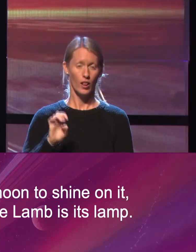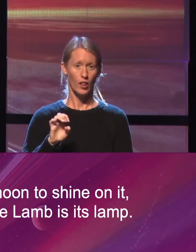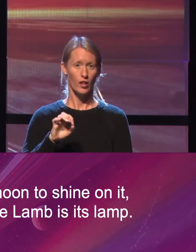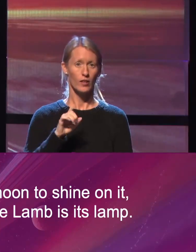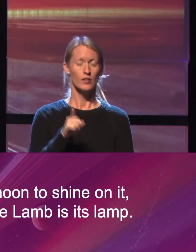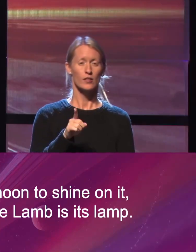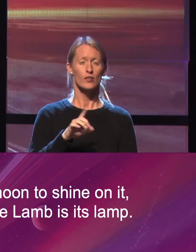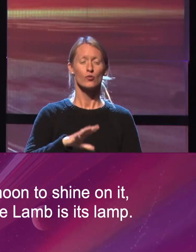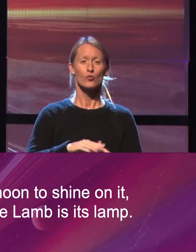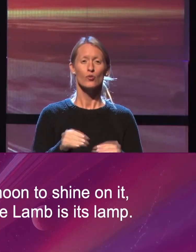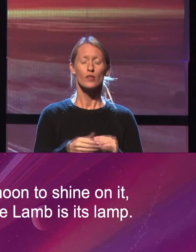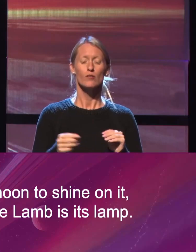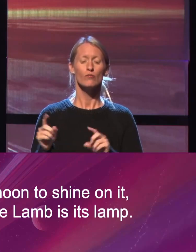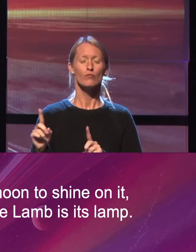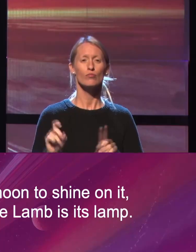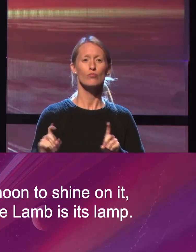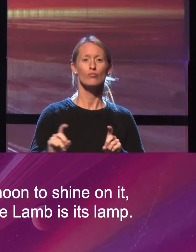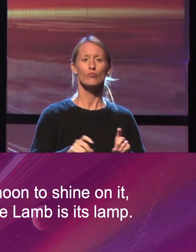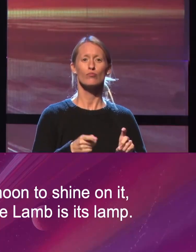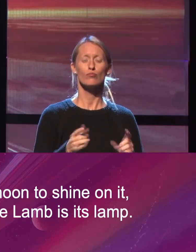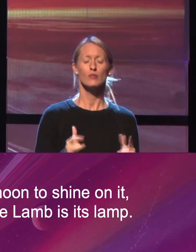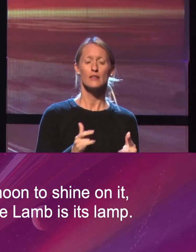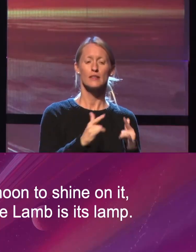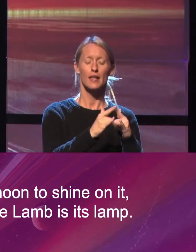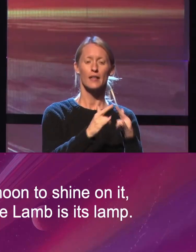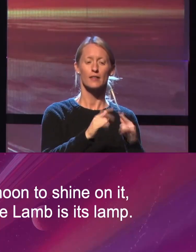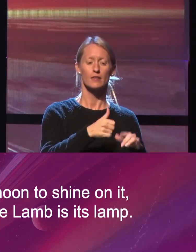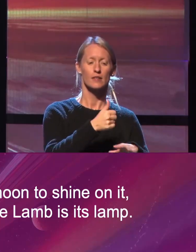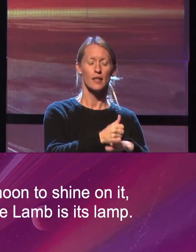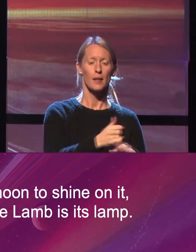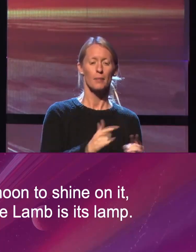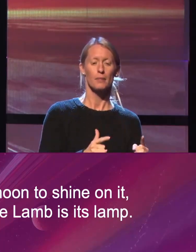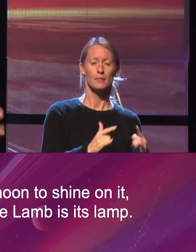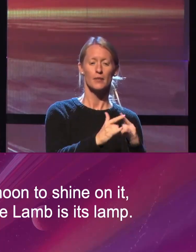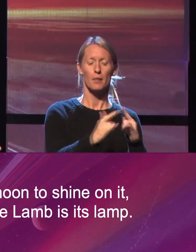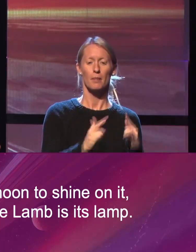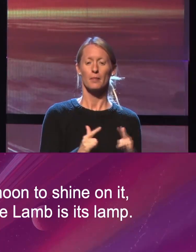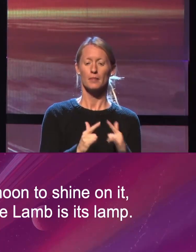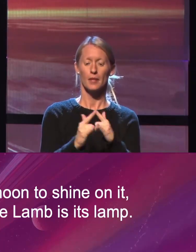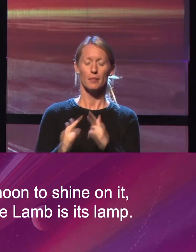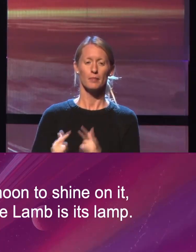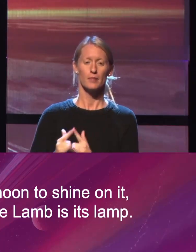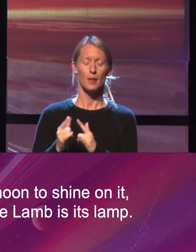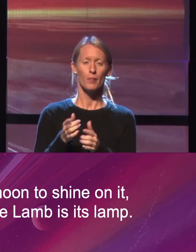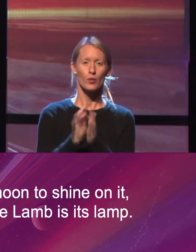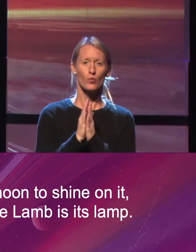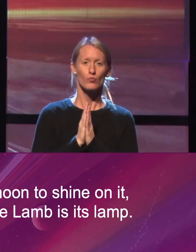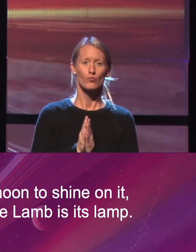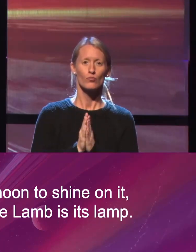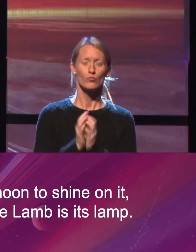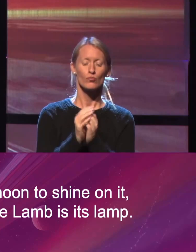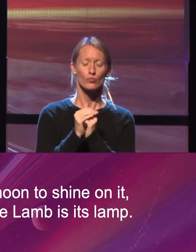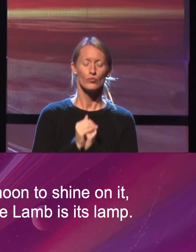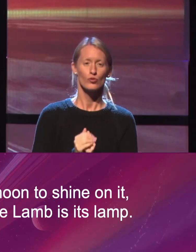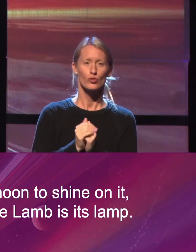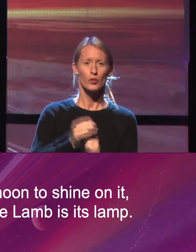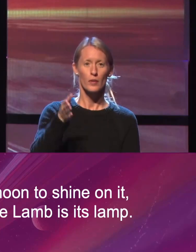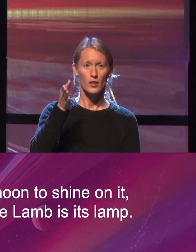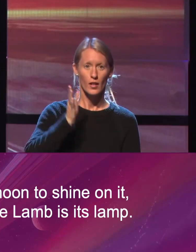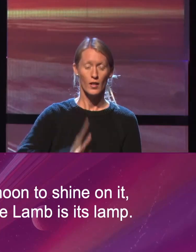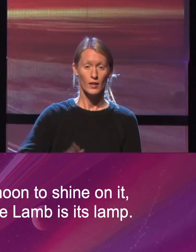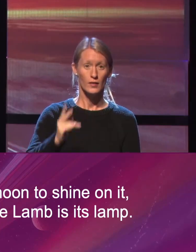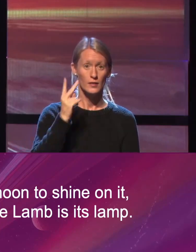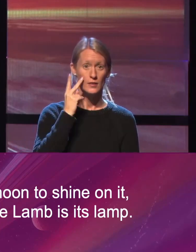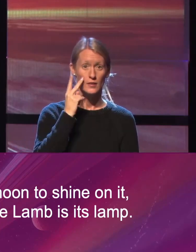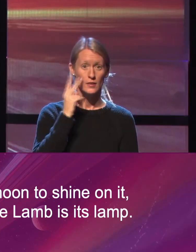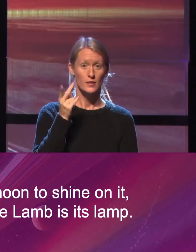they had this tent that would move around with them, and they would set it up, and that was where they would worship their God, Yahweh, and that was seen as like this Holy of Holies.